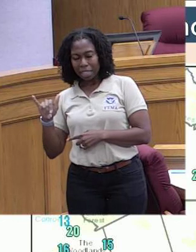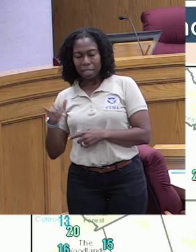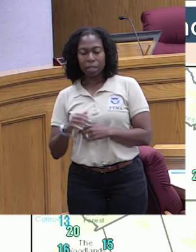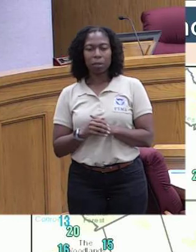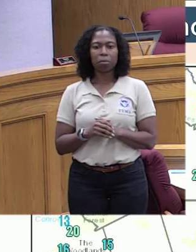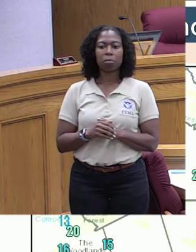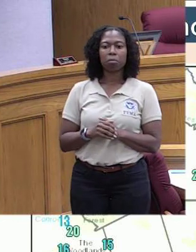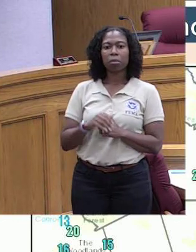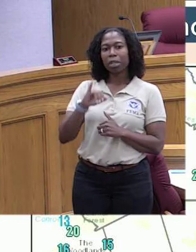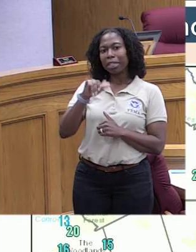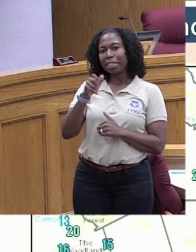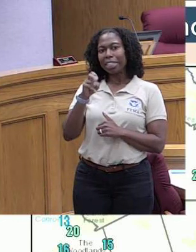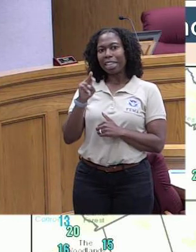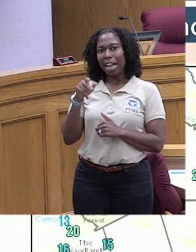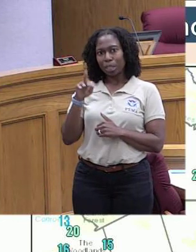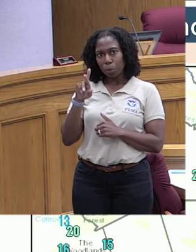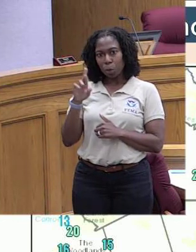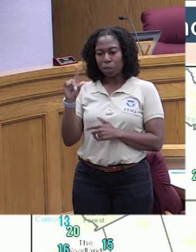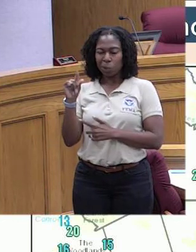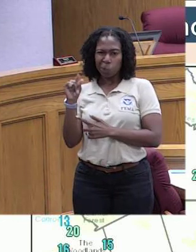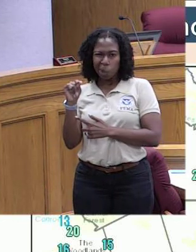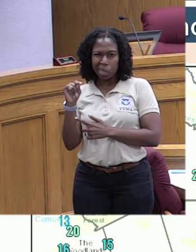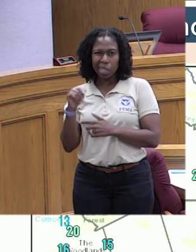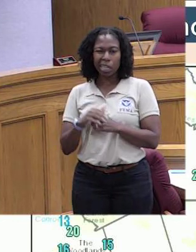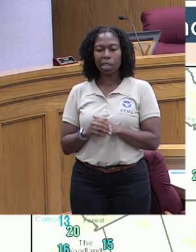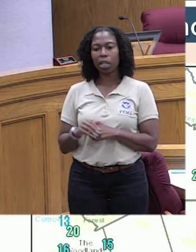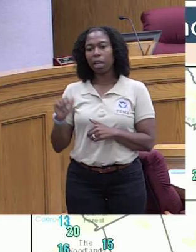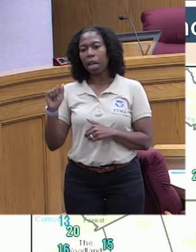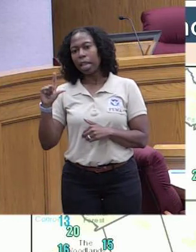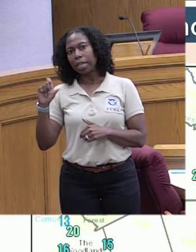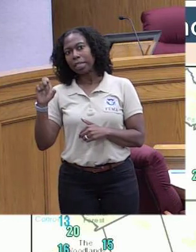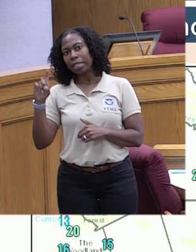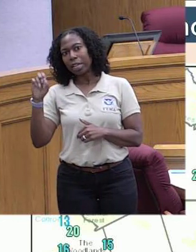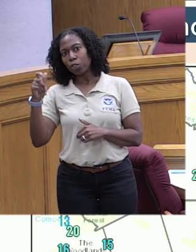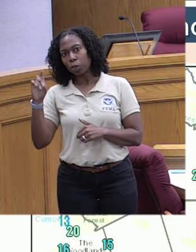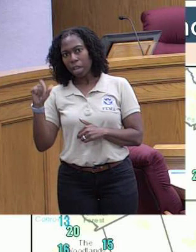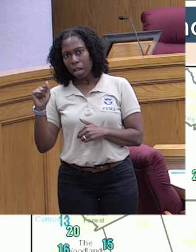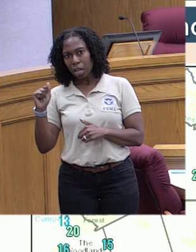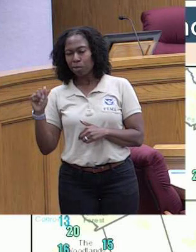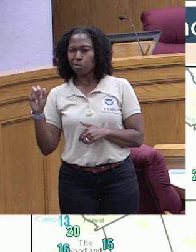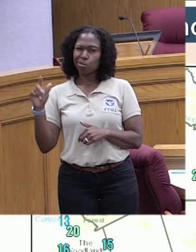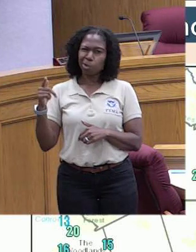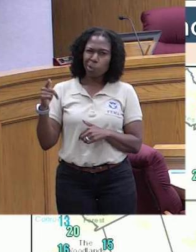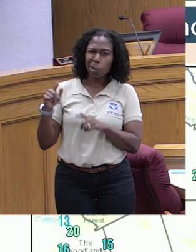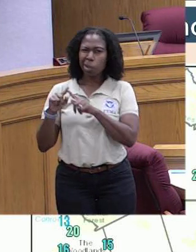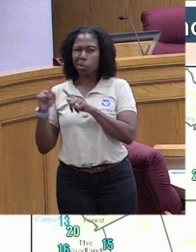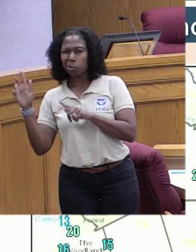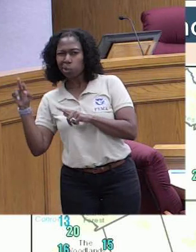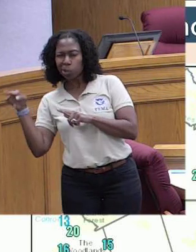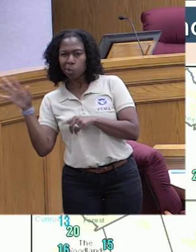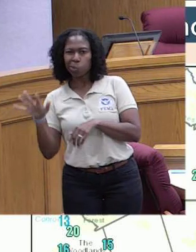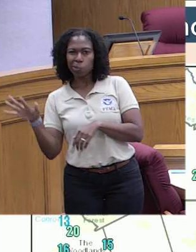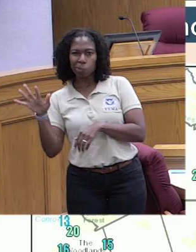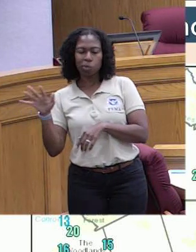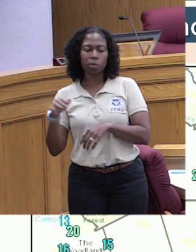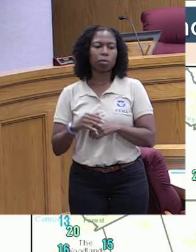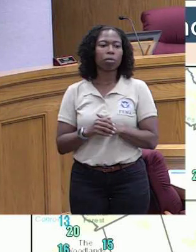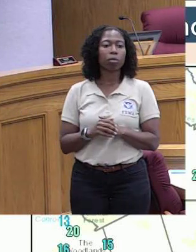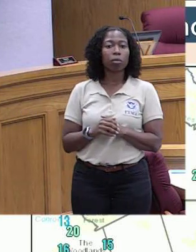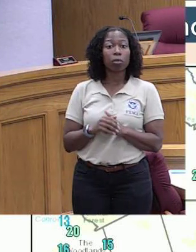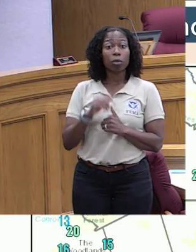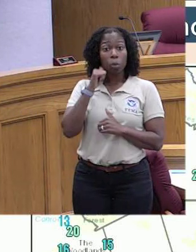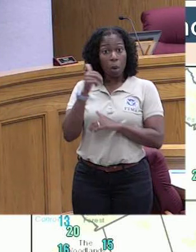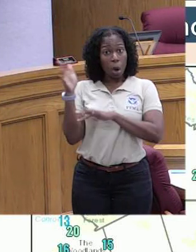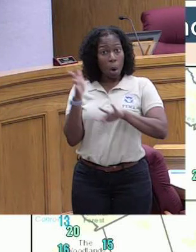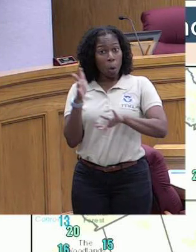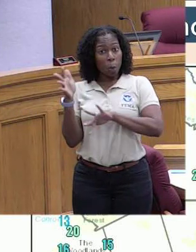Polk at 20, Alexandria between 21 and 22. So similar winds for tomorrow. Higher wind